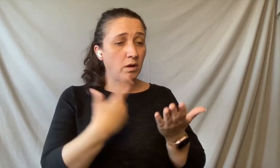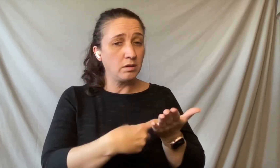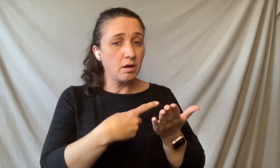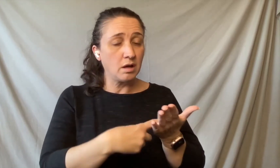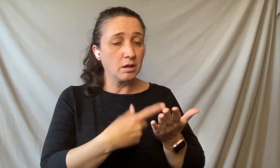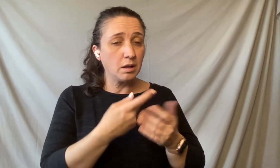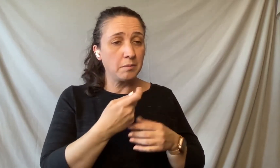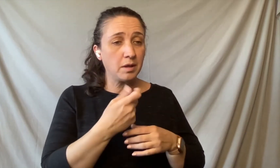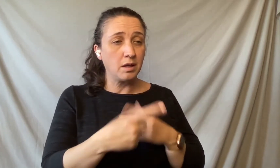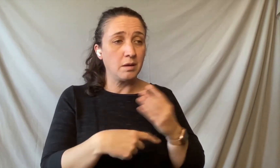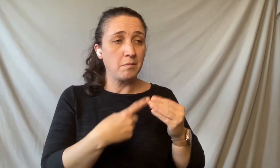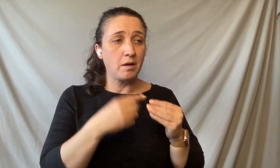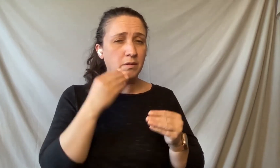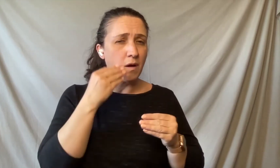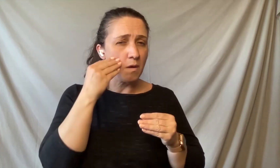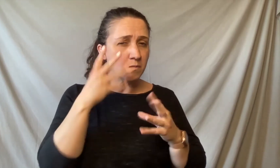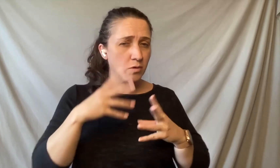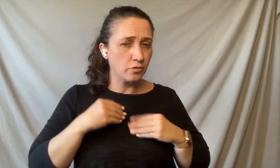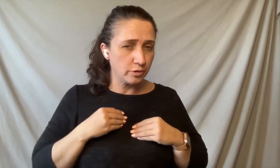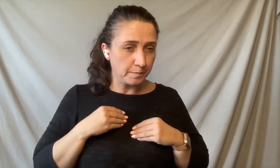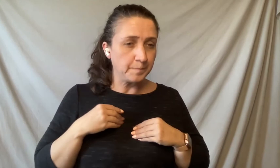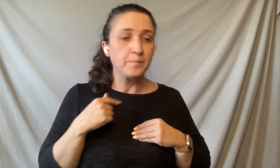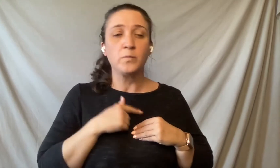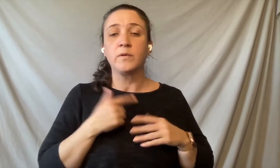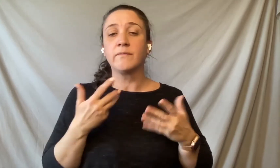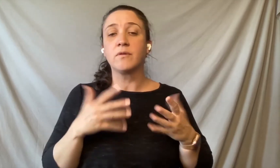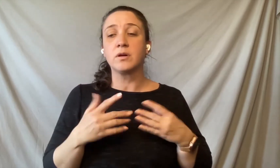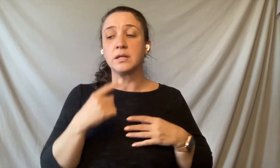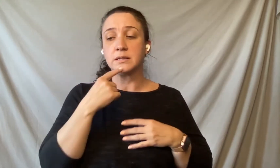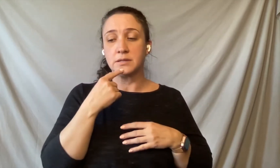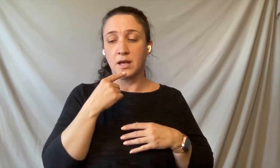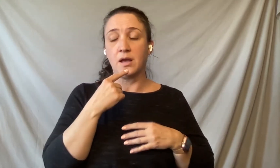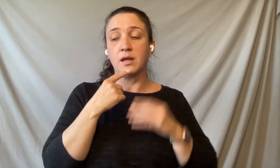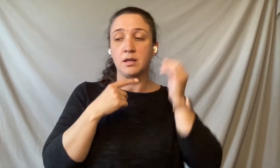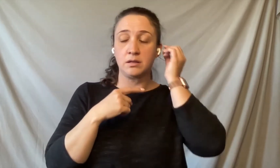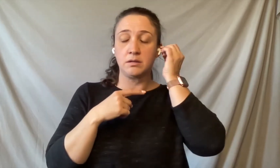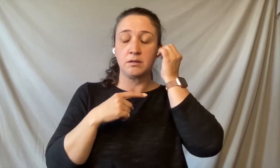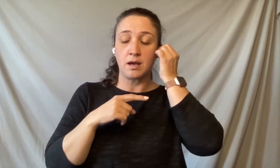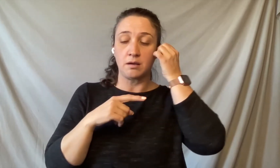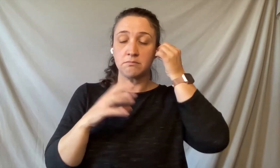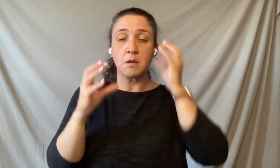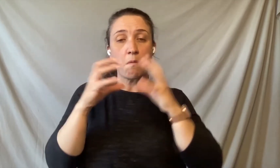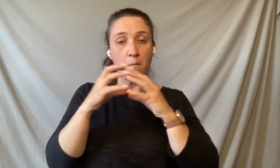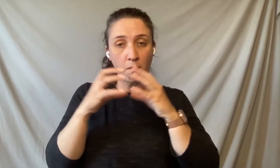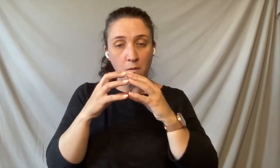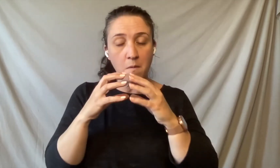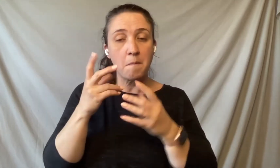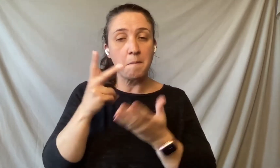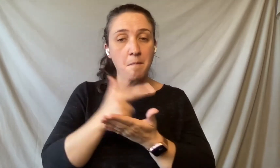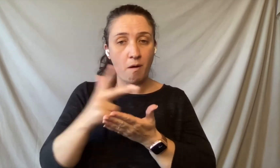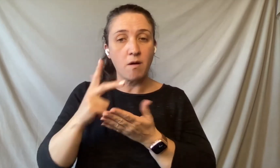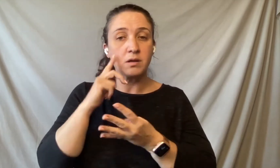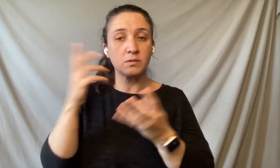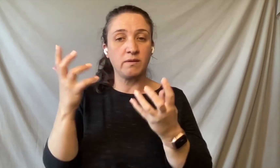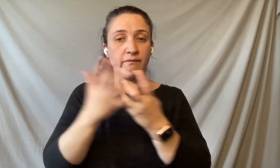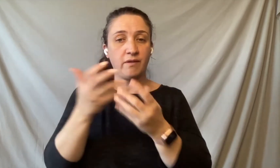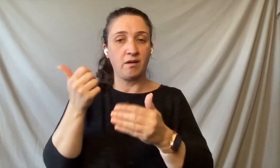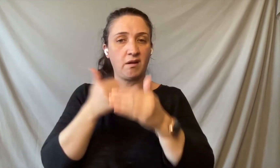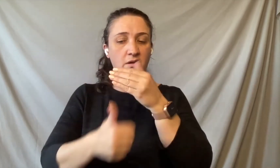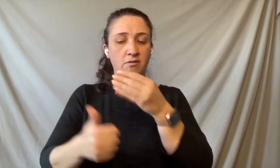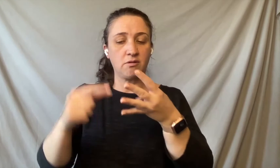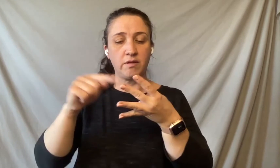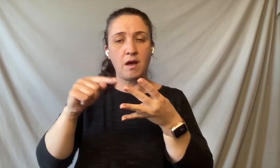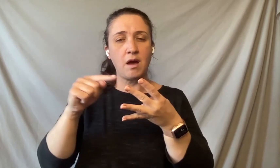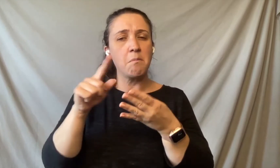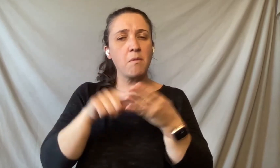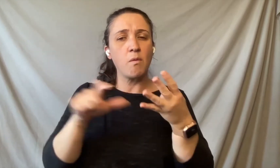home ownership. We've already said that the manufactured or mobile home parks would fit under that. What else do we